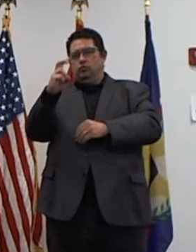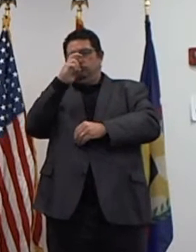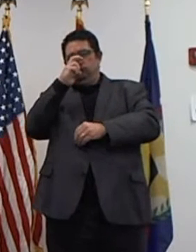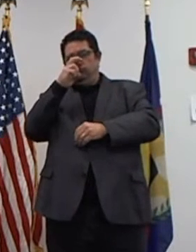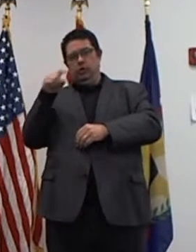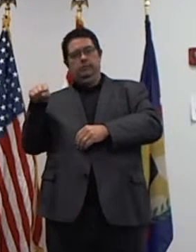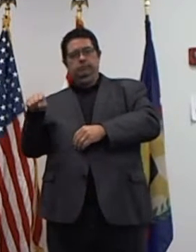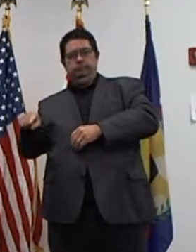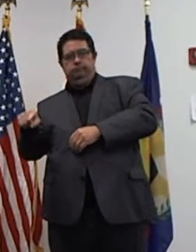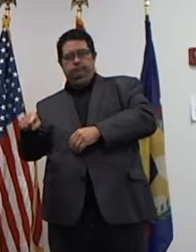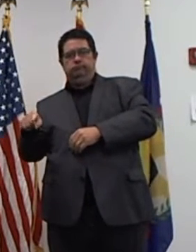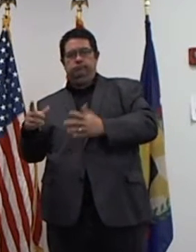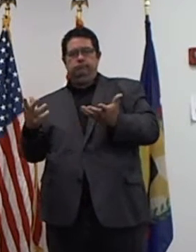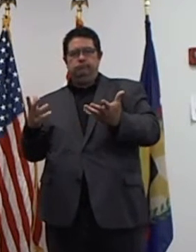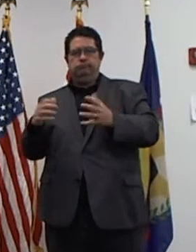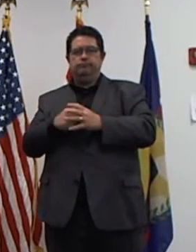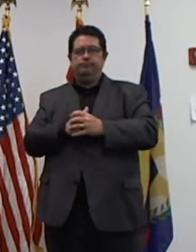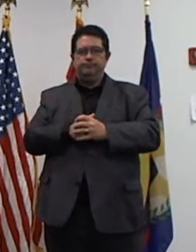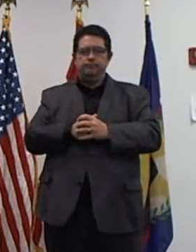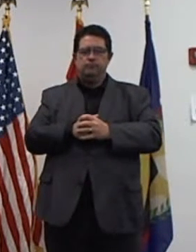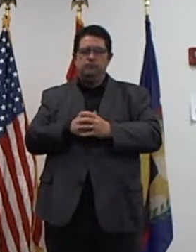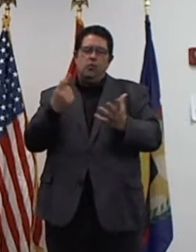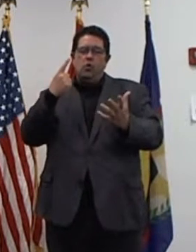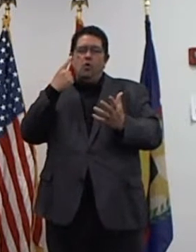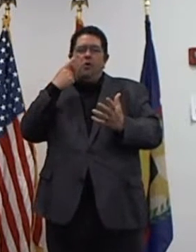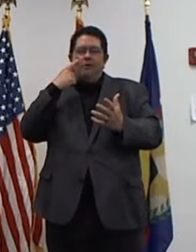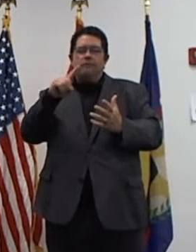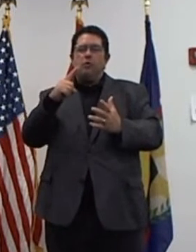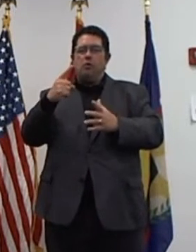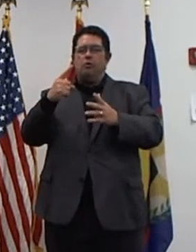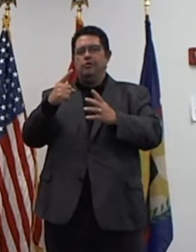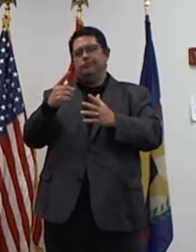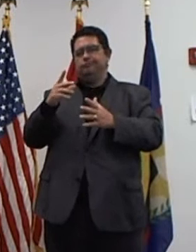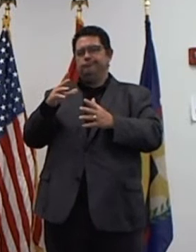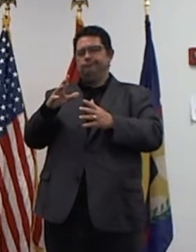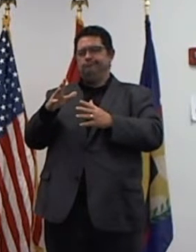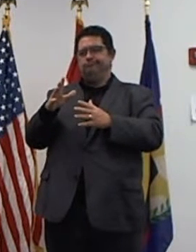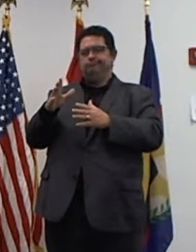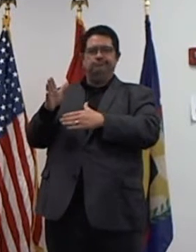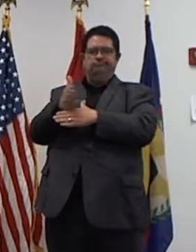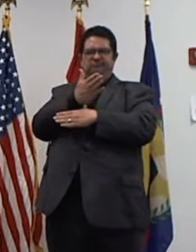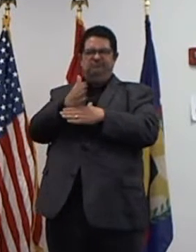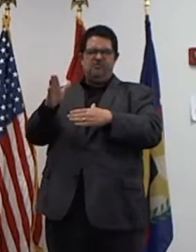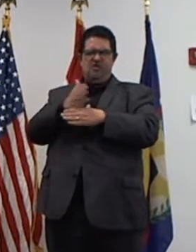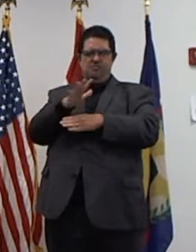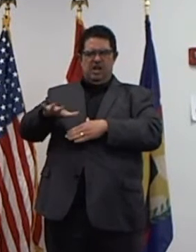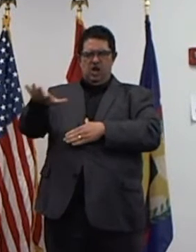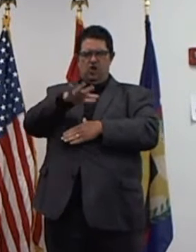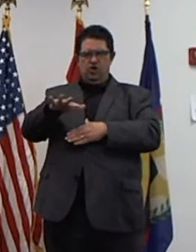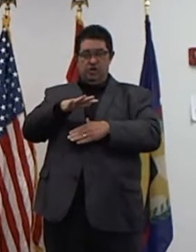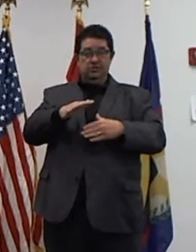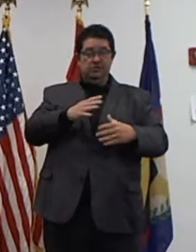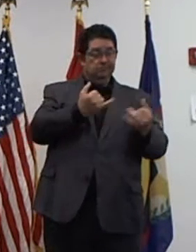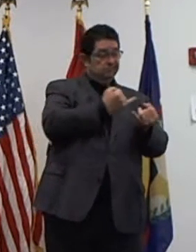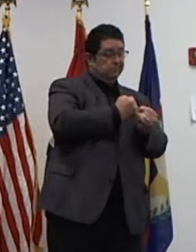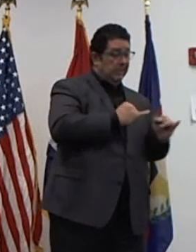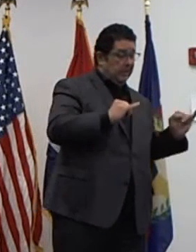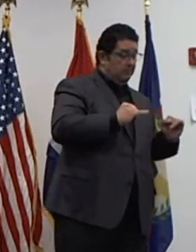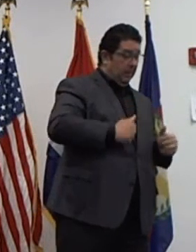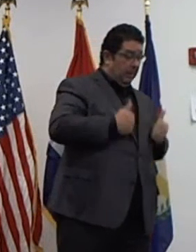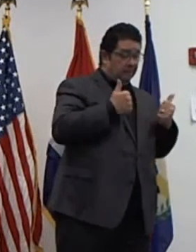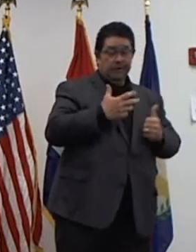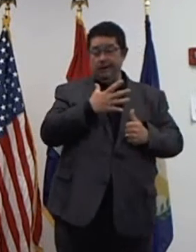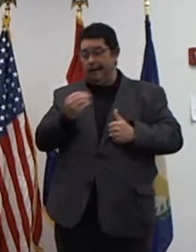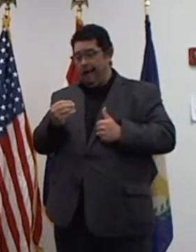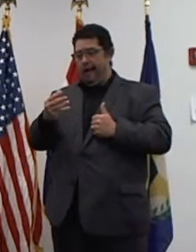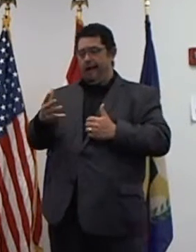restrictive level of care for their common areas, where individuals living independently may be mixing with